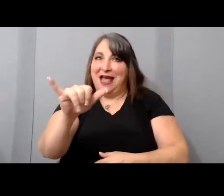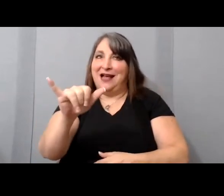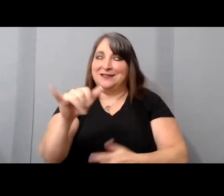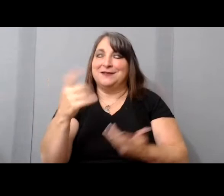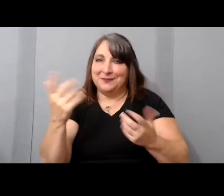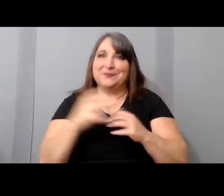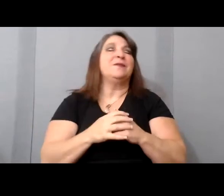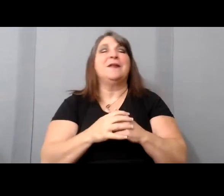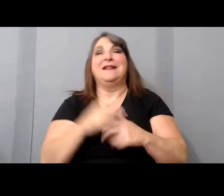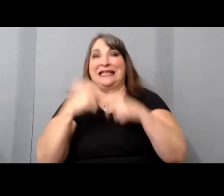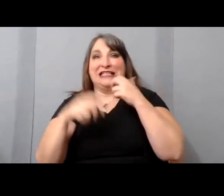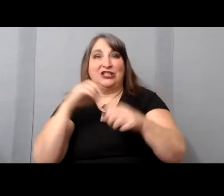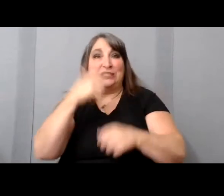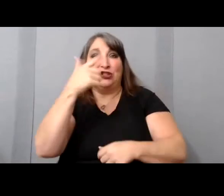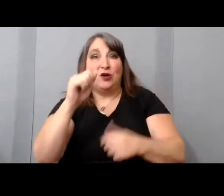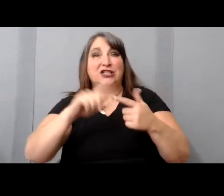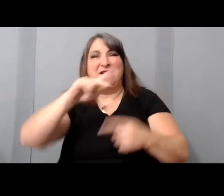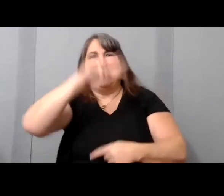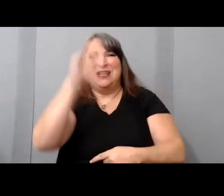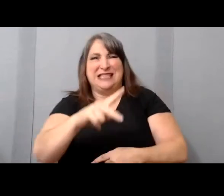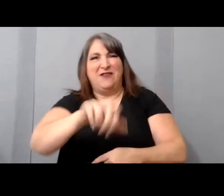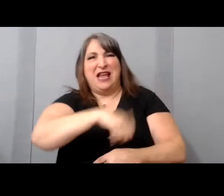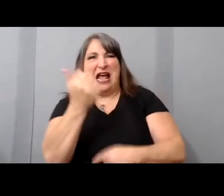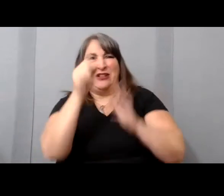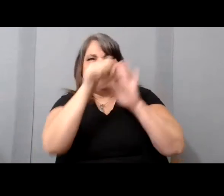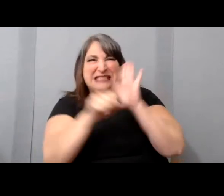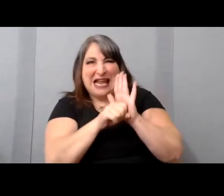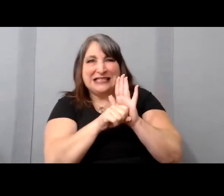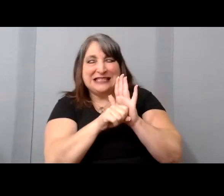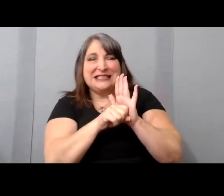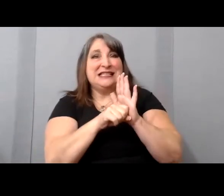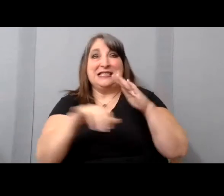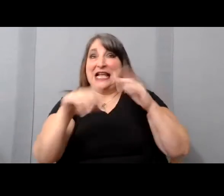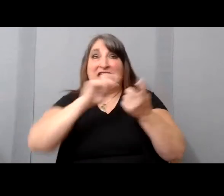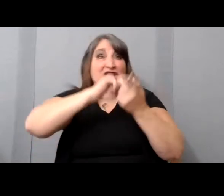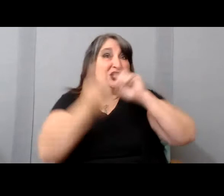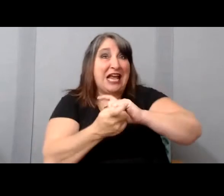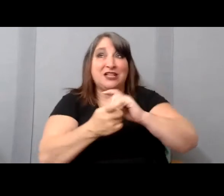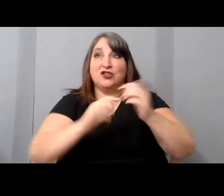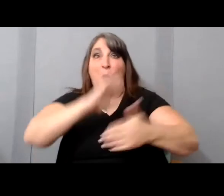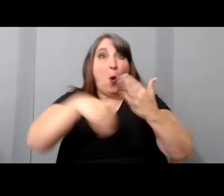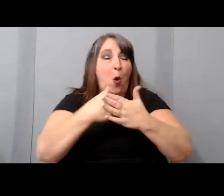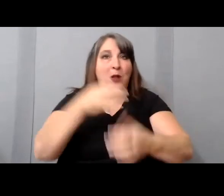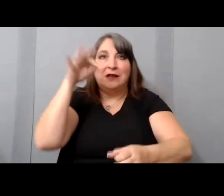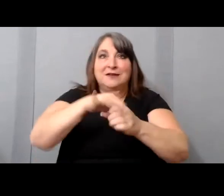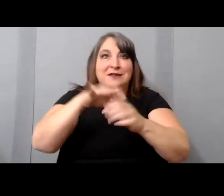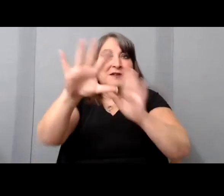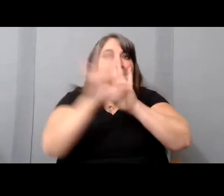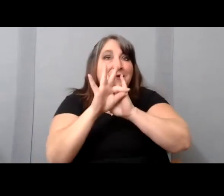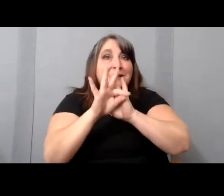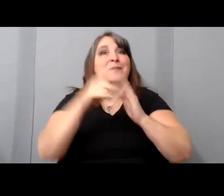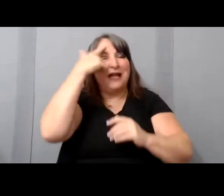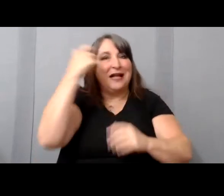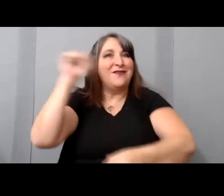obviously in Georgia and Philadelphia and those other areas that basically changed the direction of the election, was actually due to the work